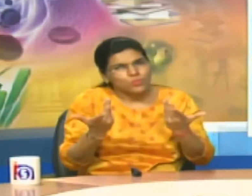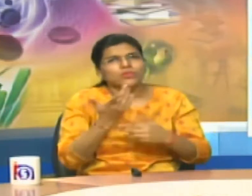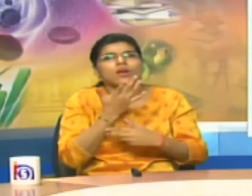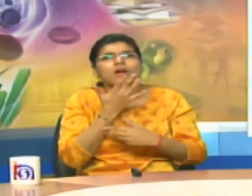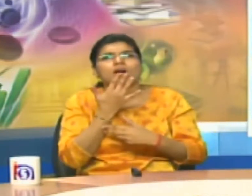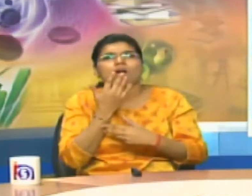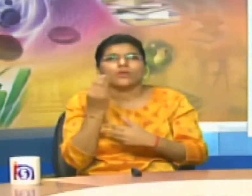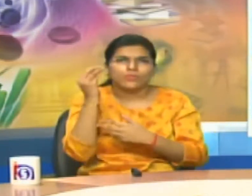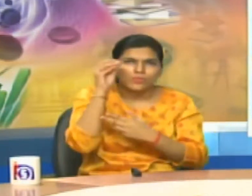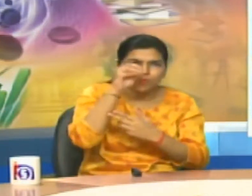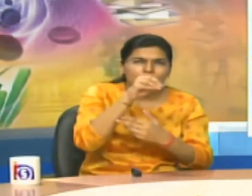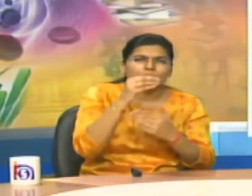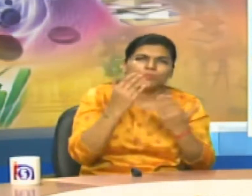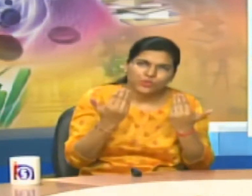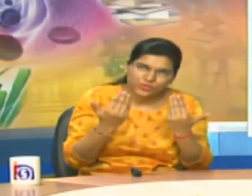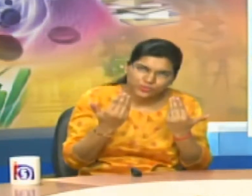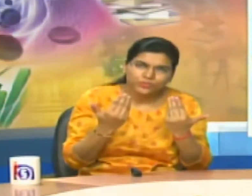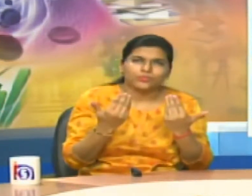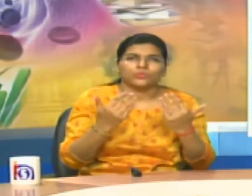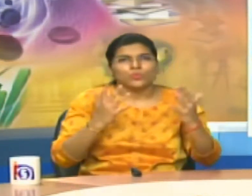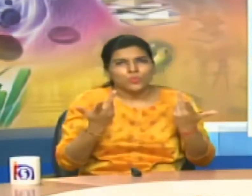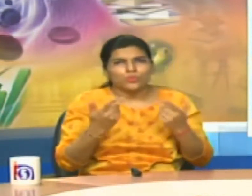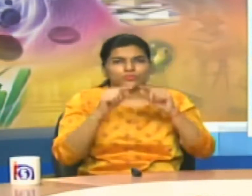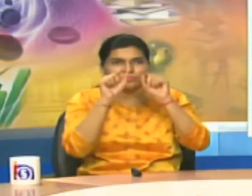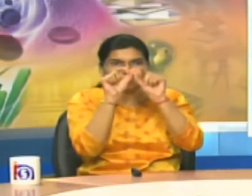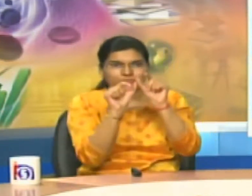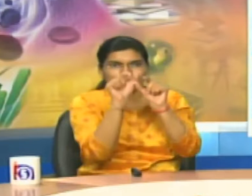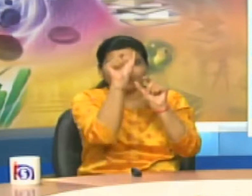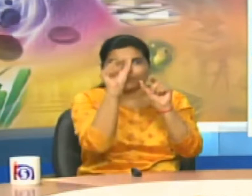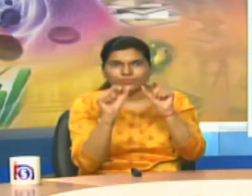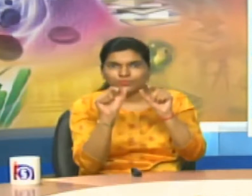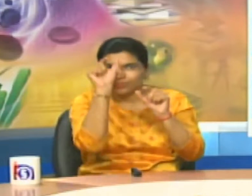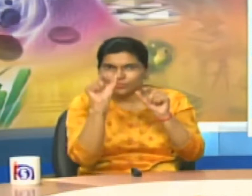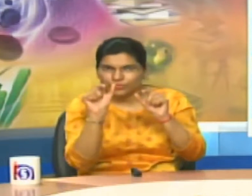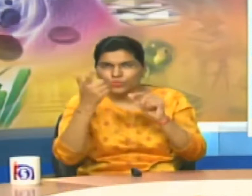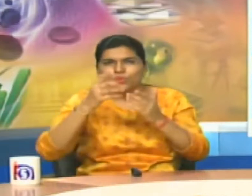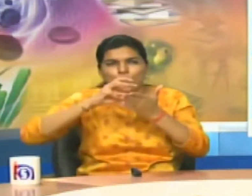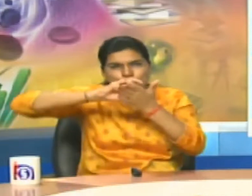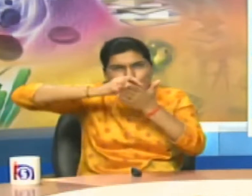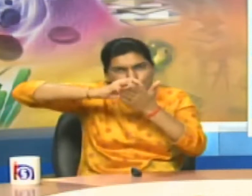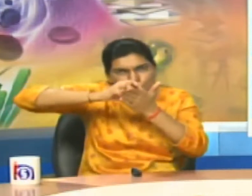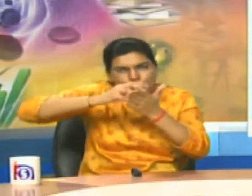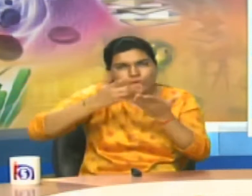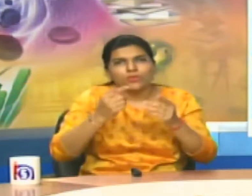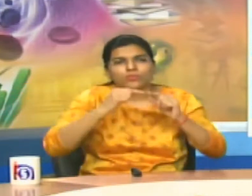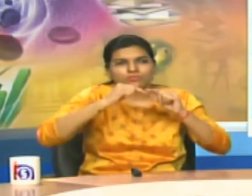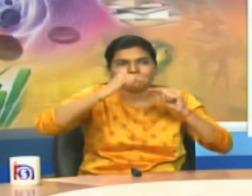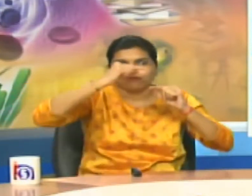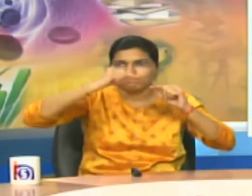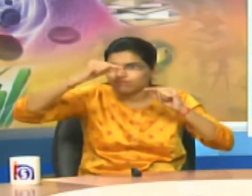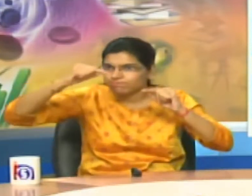When you enter data or you delete some data, and you can show that with the color, you can put some